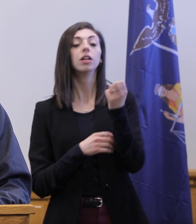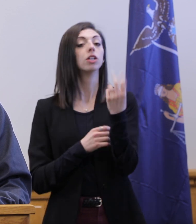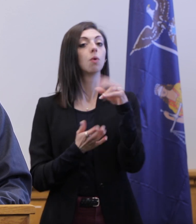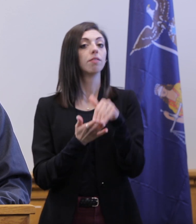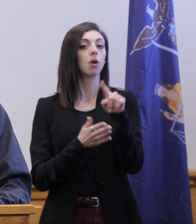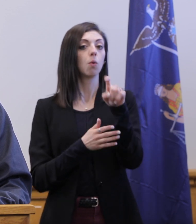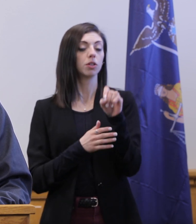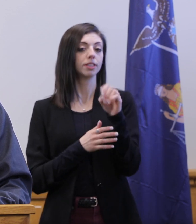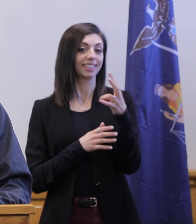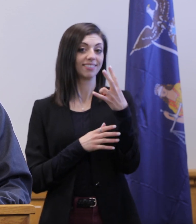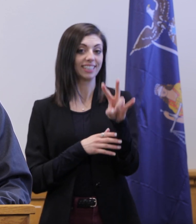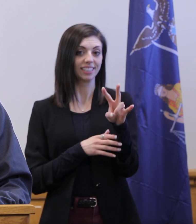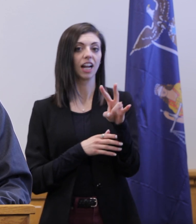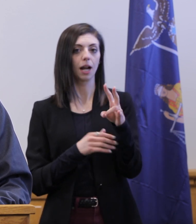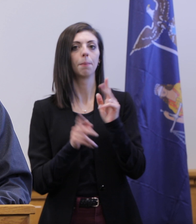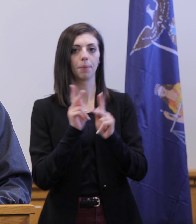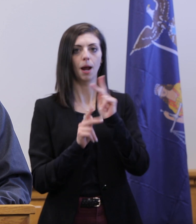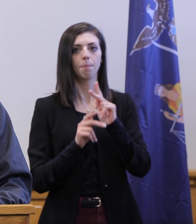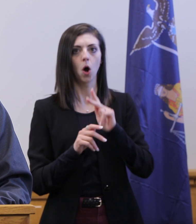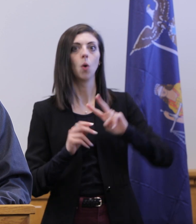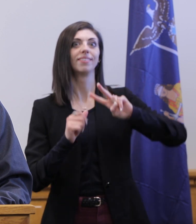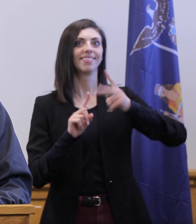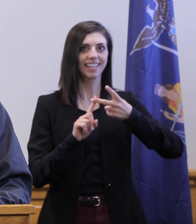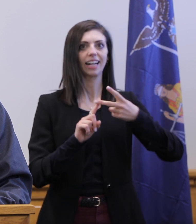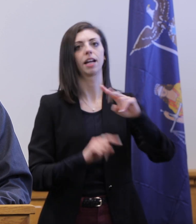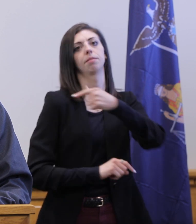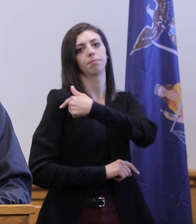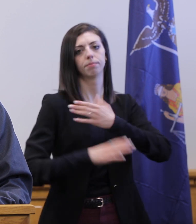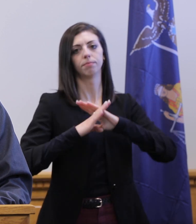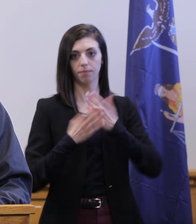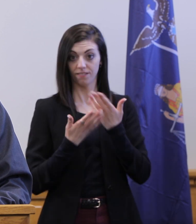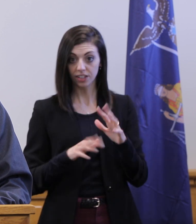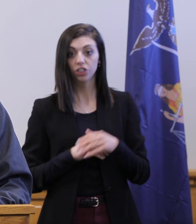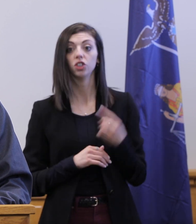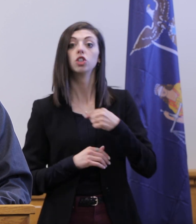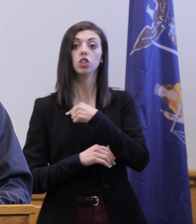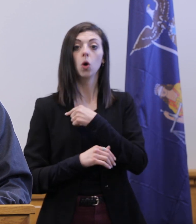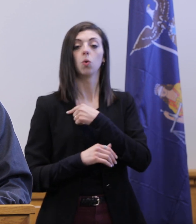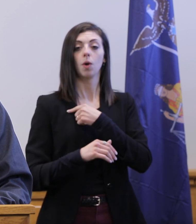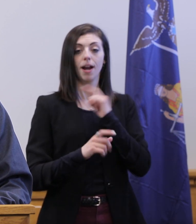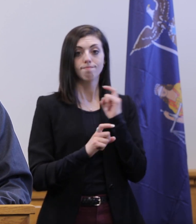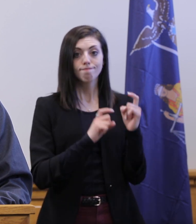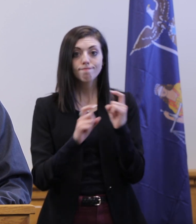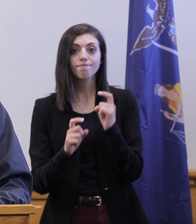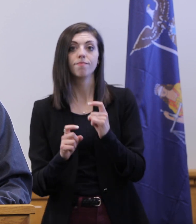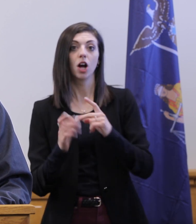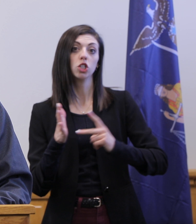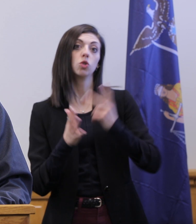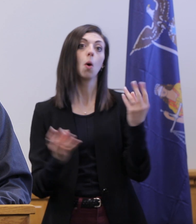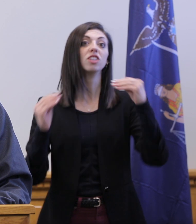12,117 residents are fully vaccinated. So we vaccinated twice as many residents than have been diagnosed with COVID.